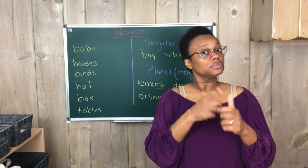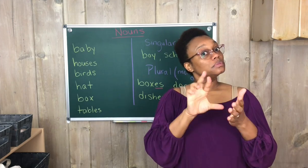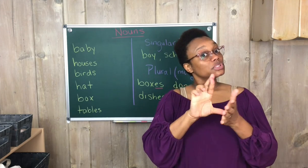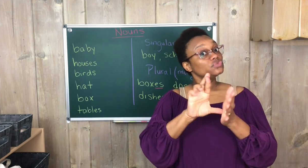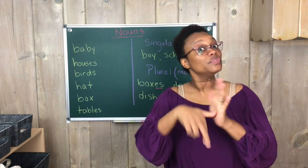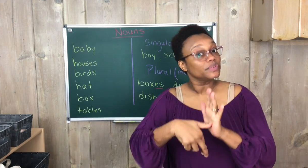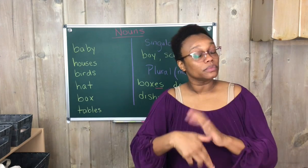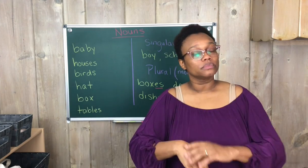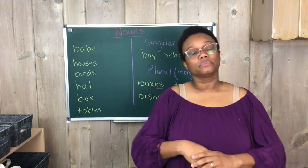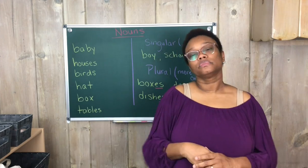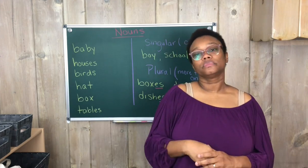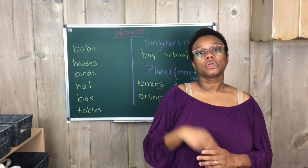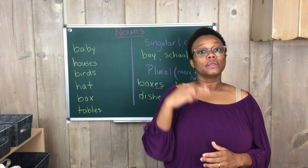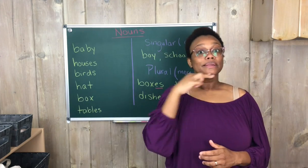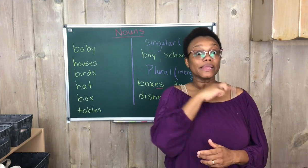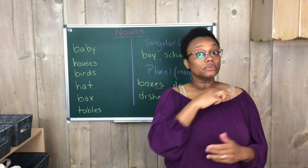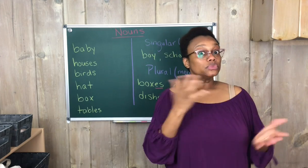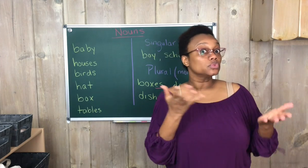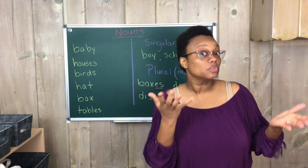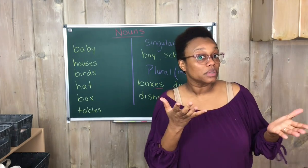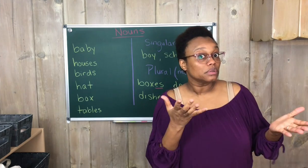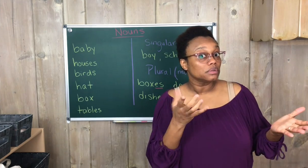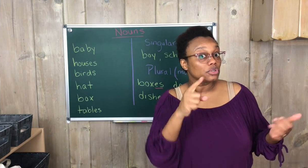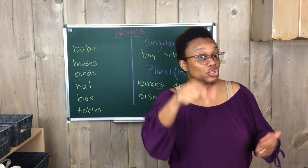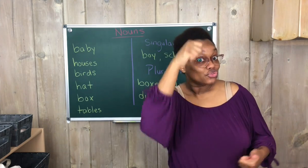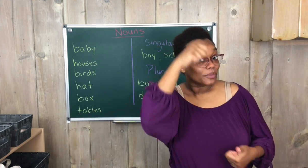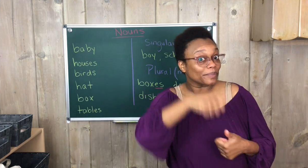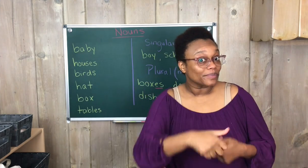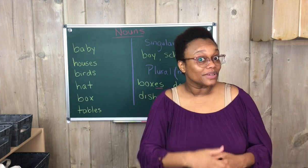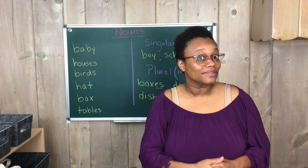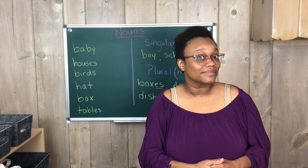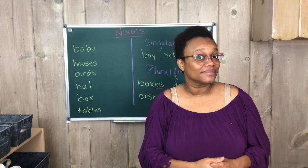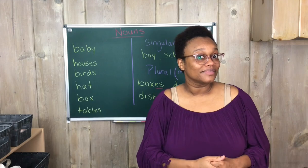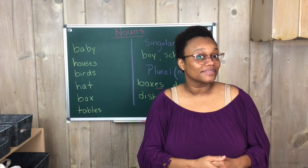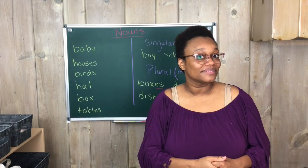first, let's review. What do nouns mean? Do you remember?